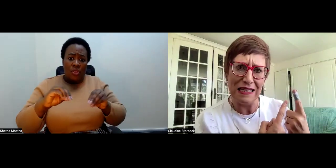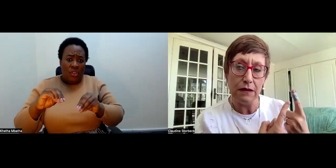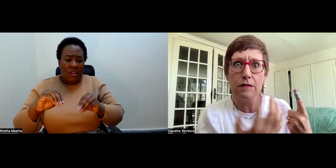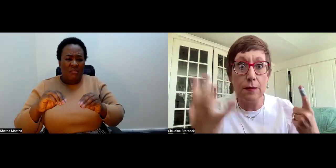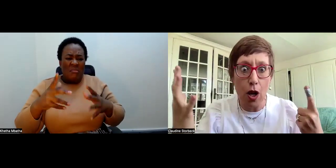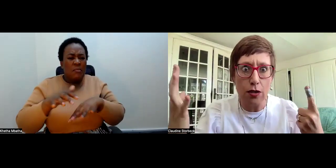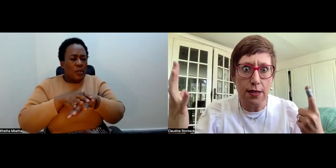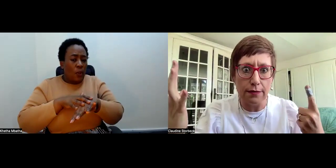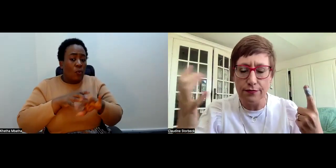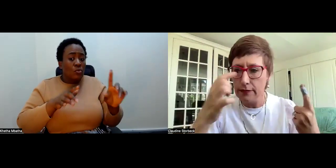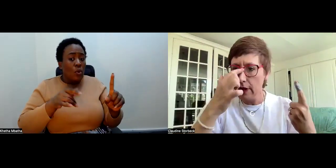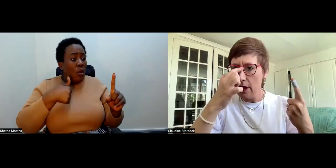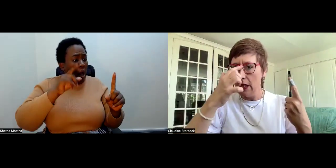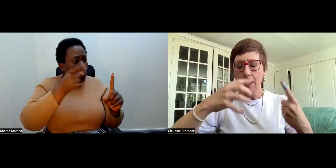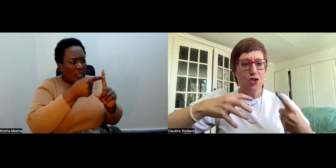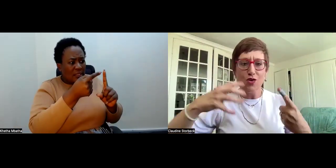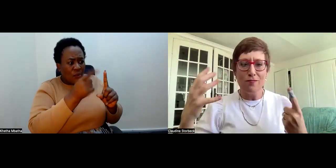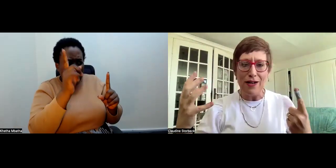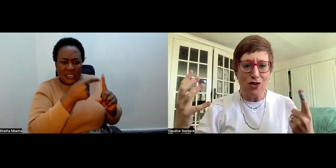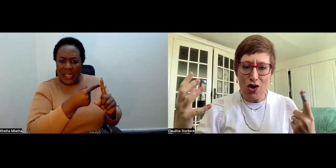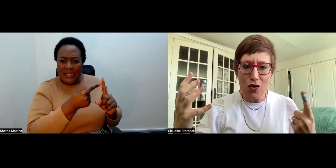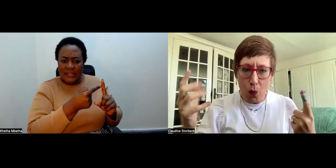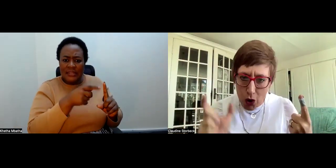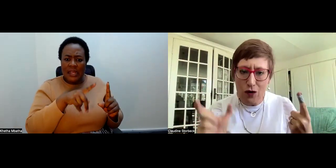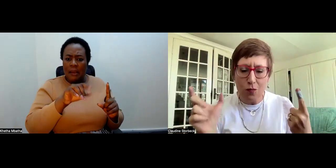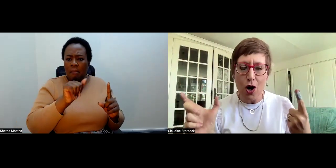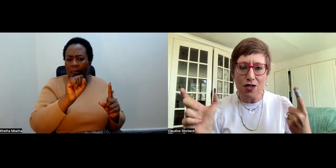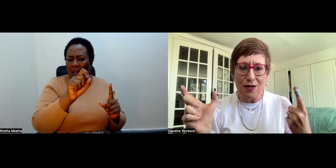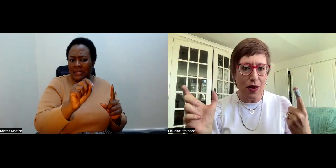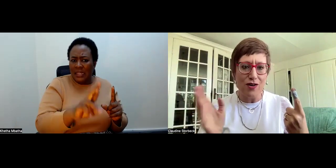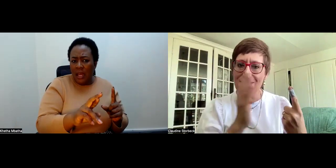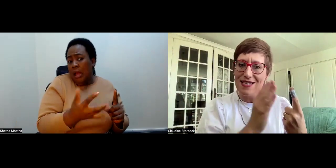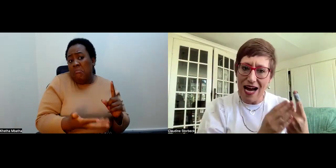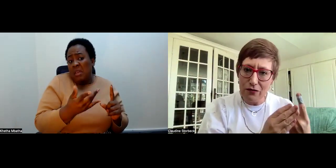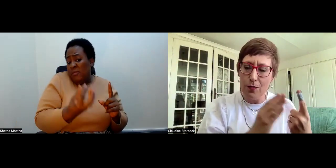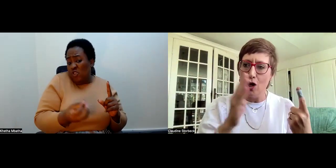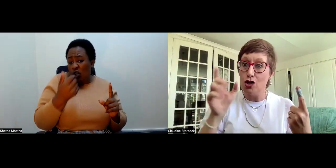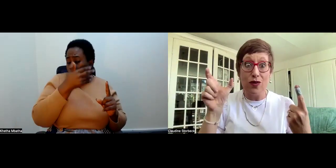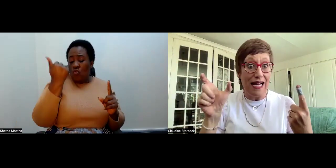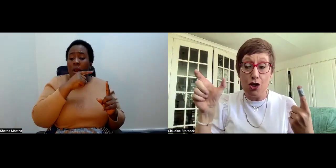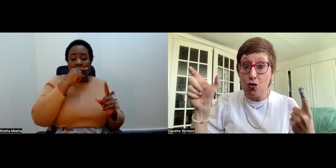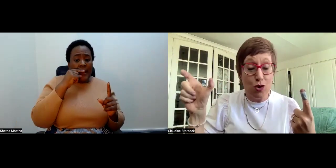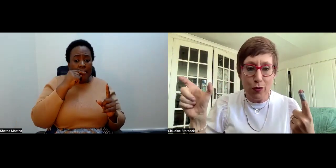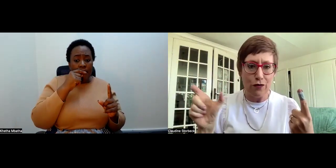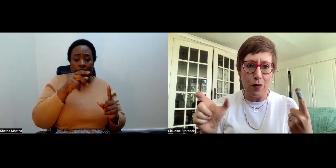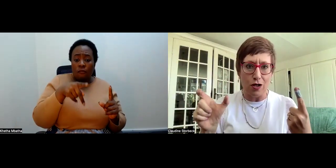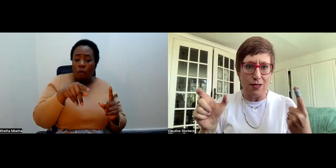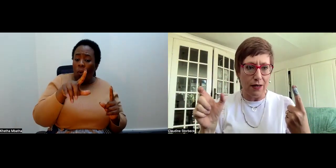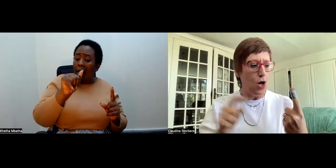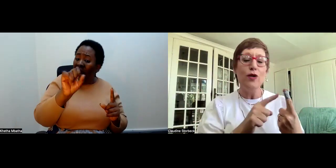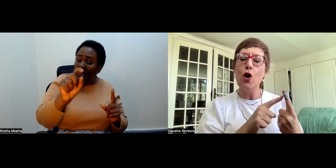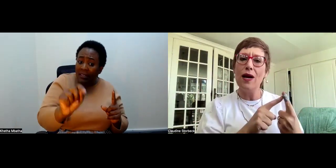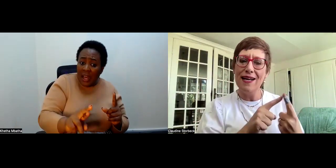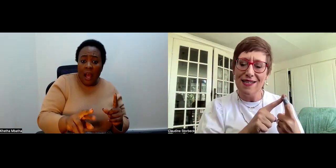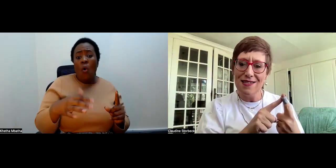that? Plaster. Children may not know the word for plaster, whether it's the sign for plaster or the English or Zulu word for